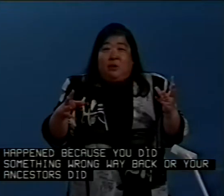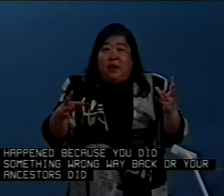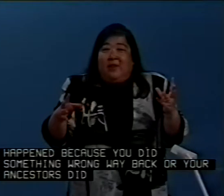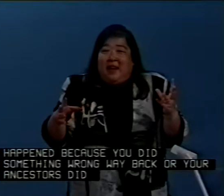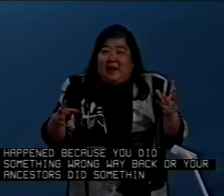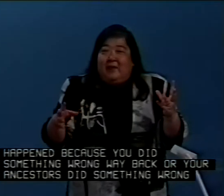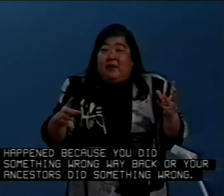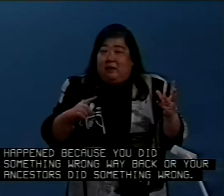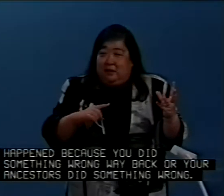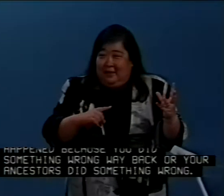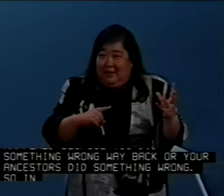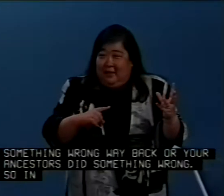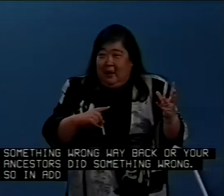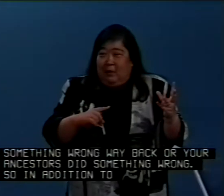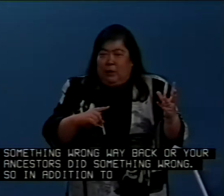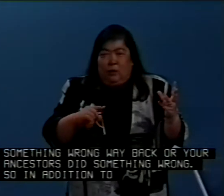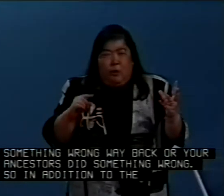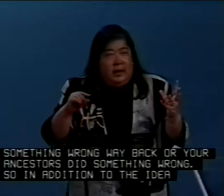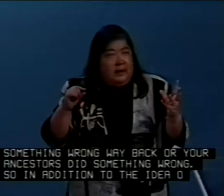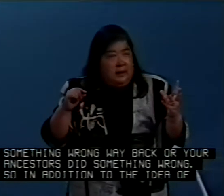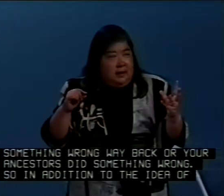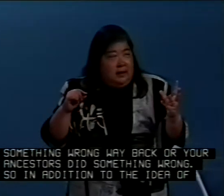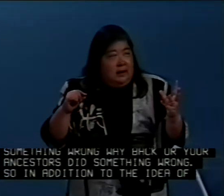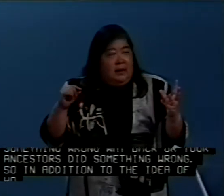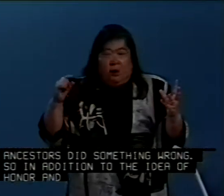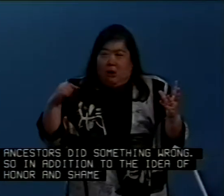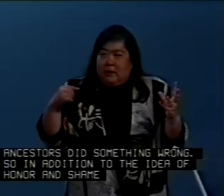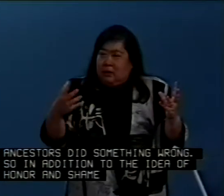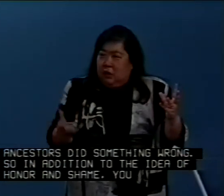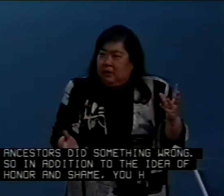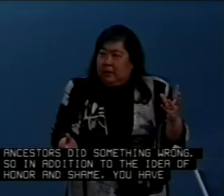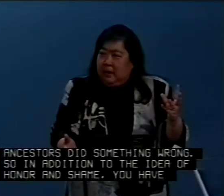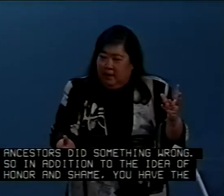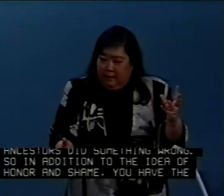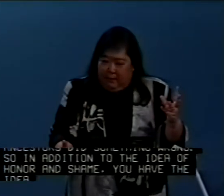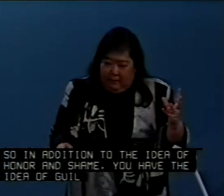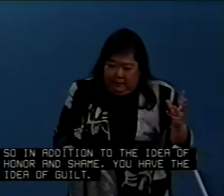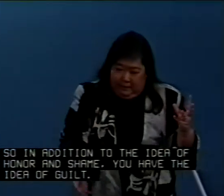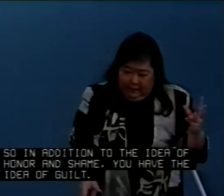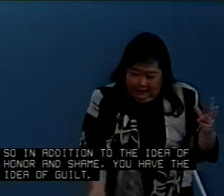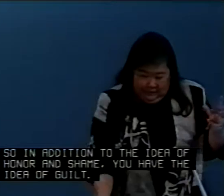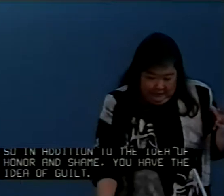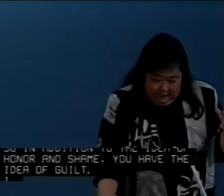have the idea of guilt. I wonder what I did that caused this child to be deaf.